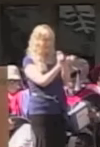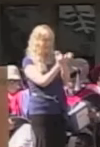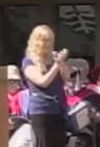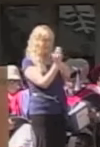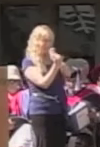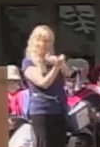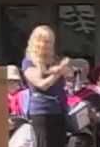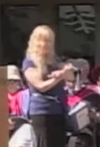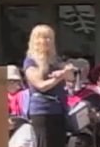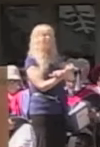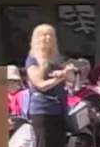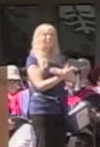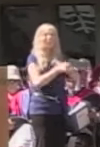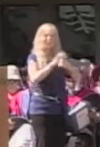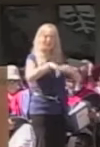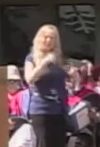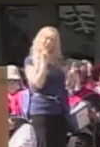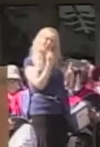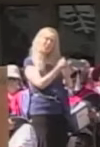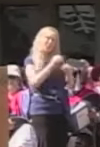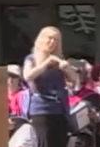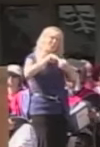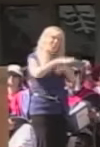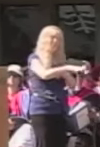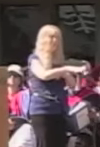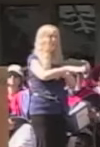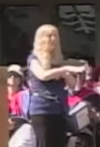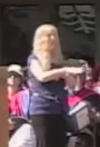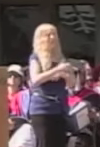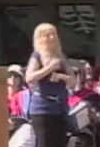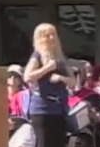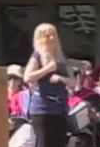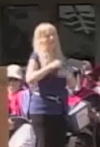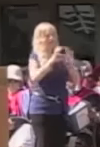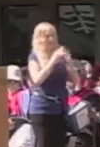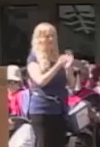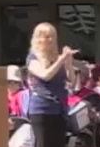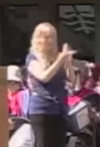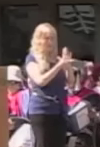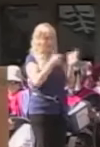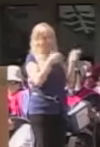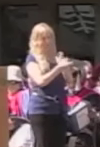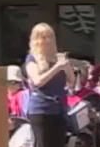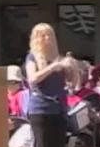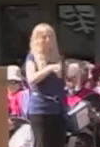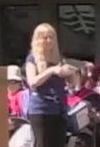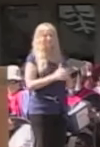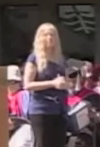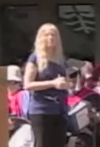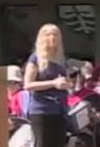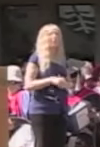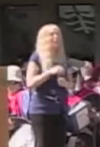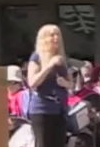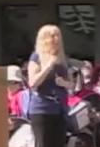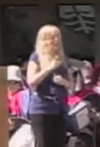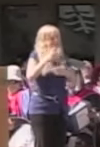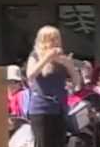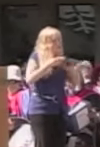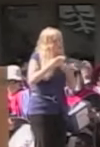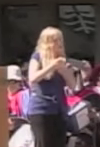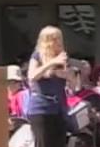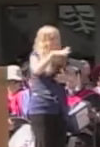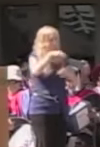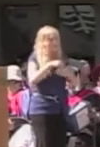thereby influenced significant changes in Canadian family law. He has served on and provided leadership for